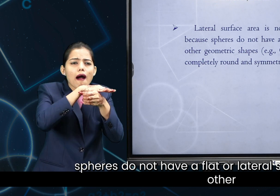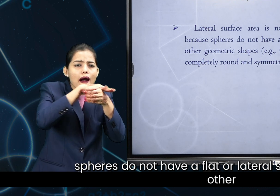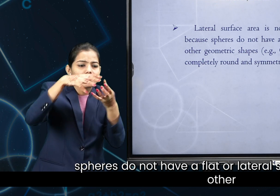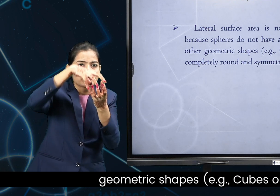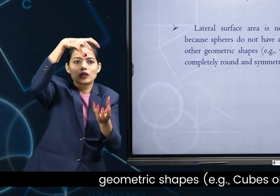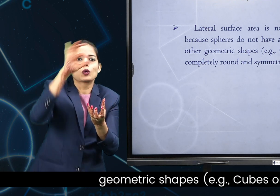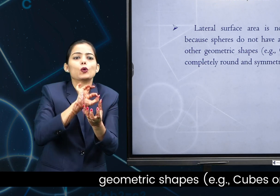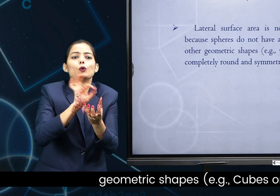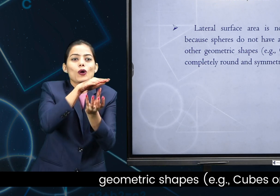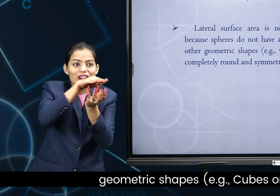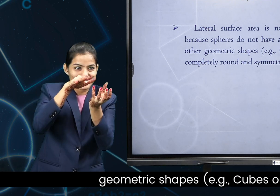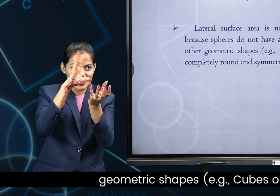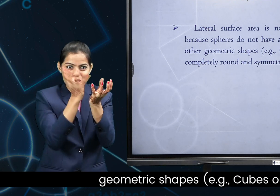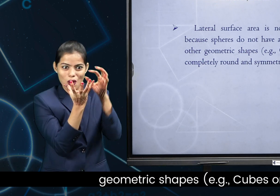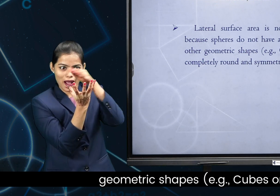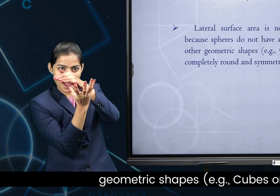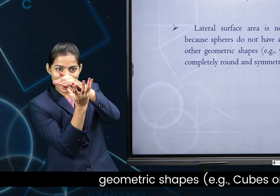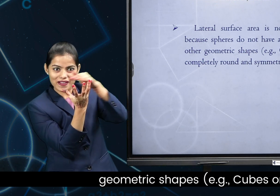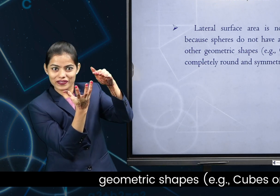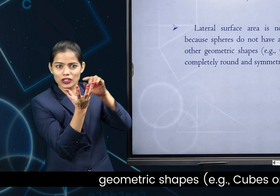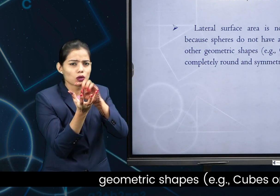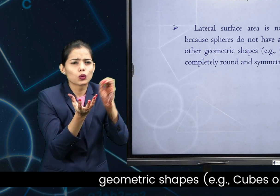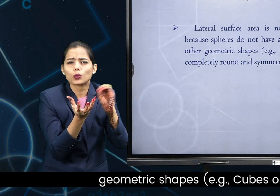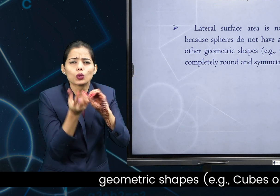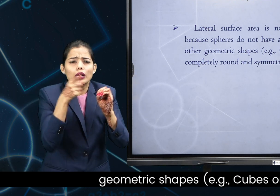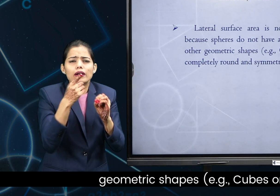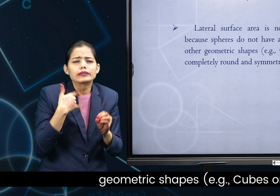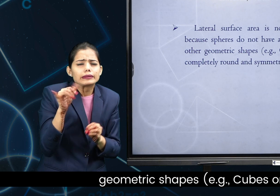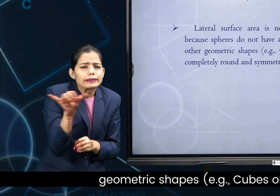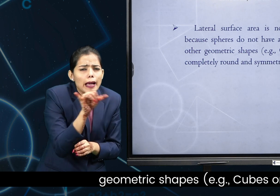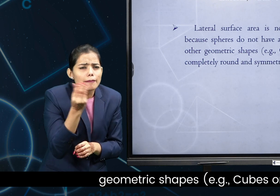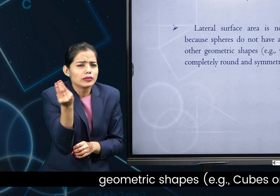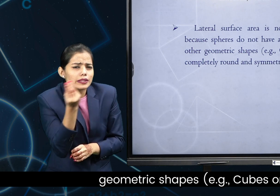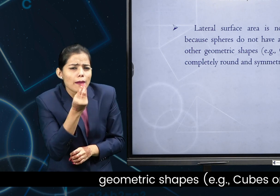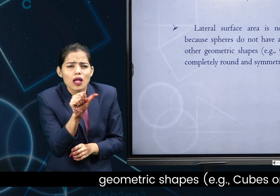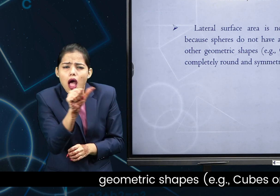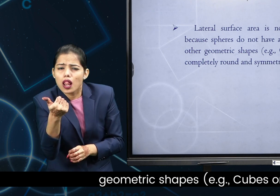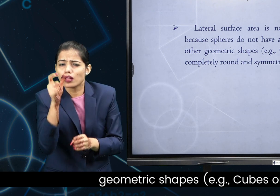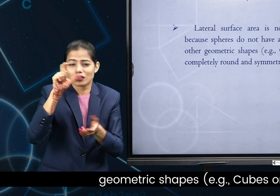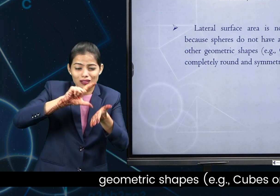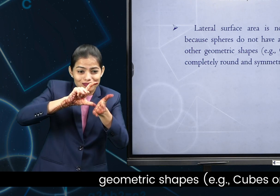some other geometric shapes. Example, cubes or cylinders.